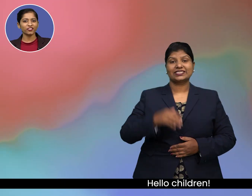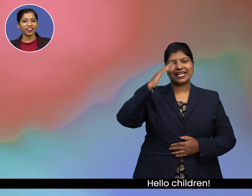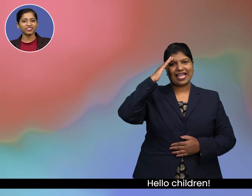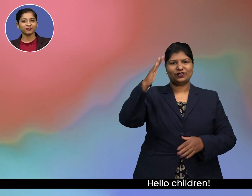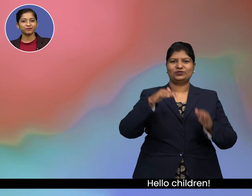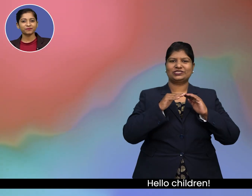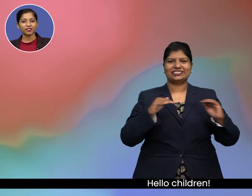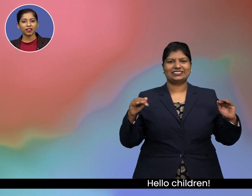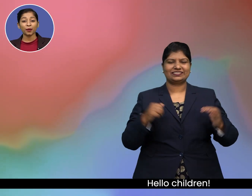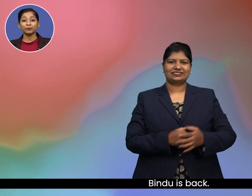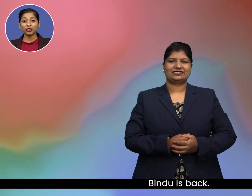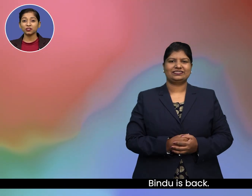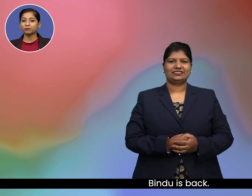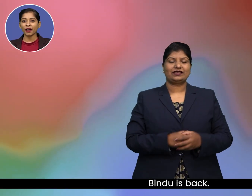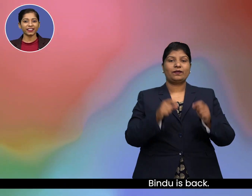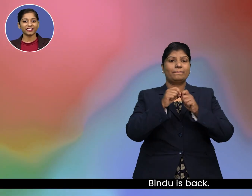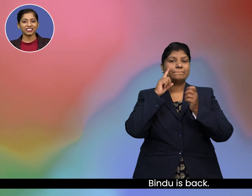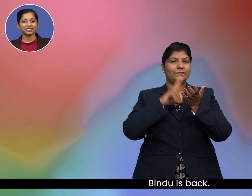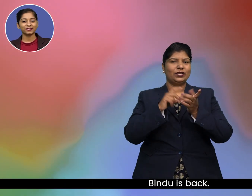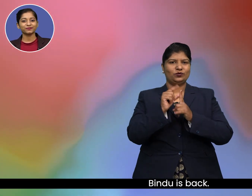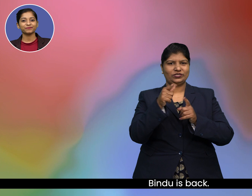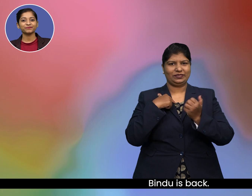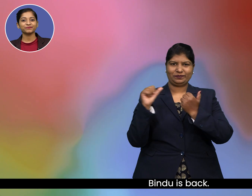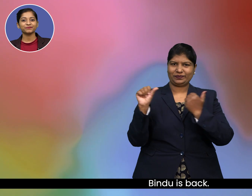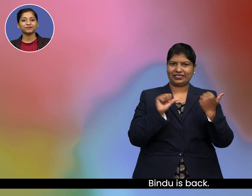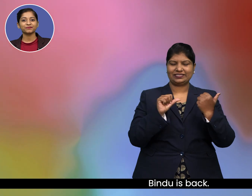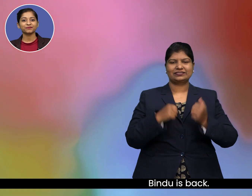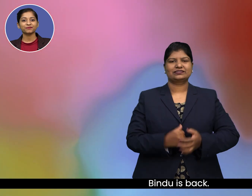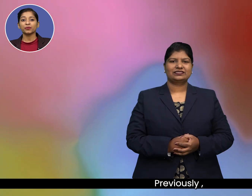Hello children, Bindu is back.